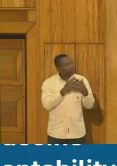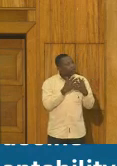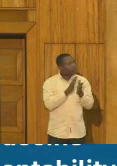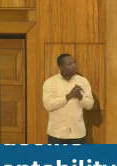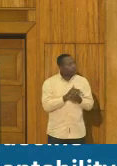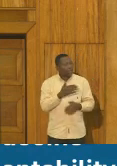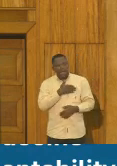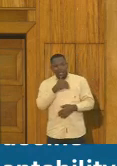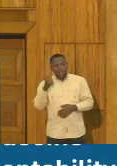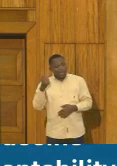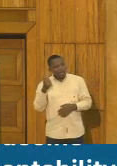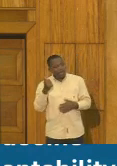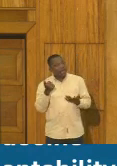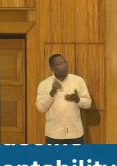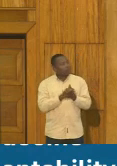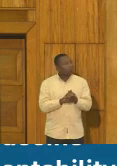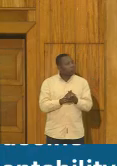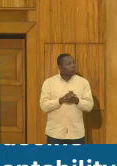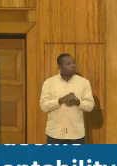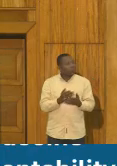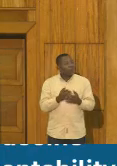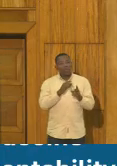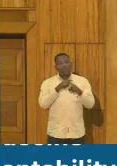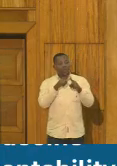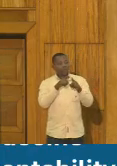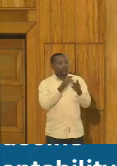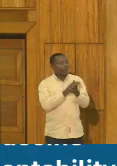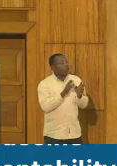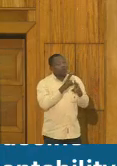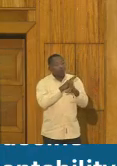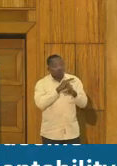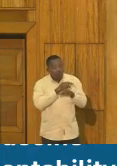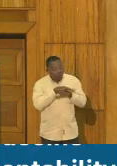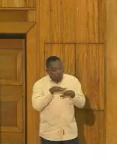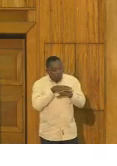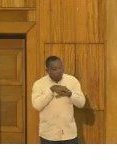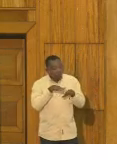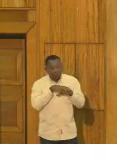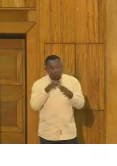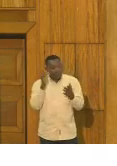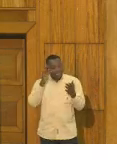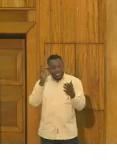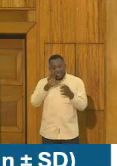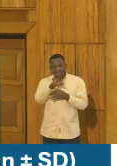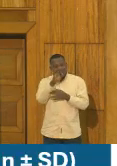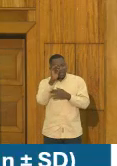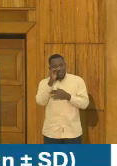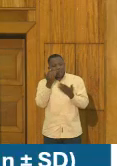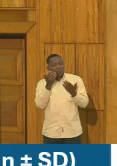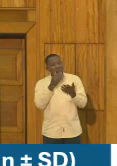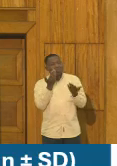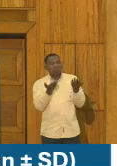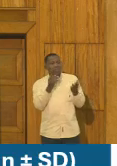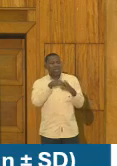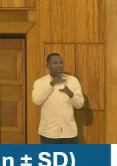and Thailand. No study was found among underdeveloped countries in African